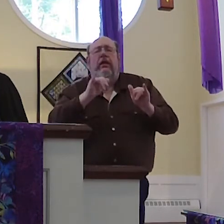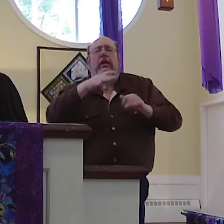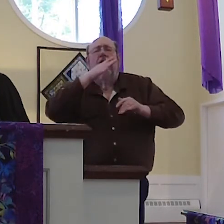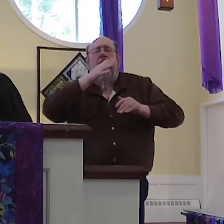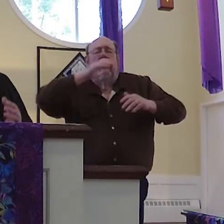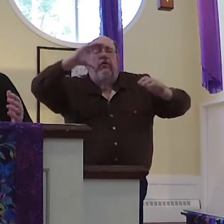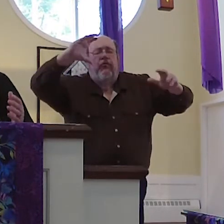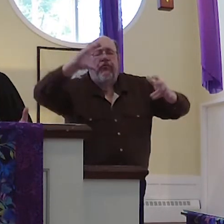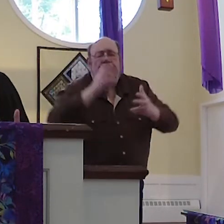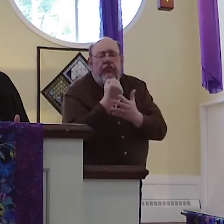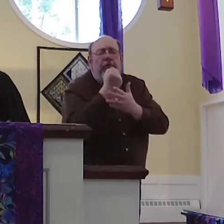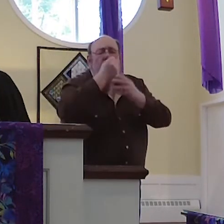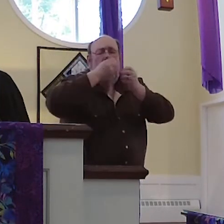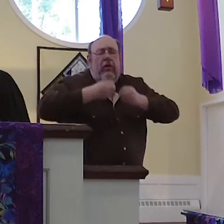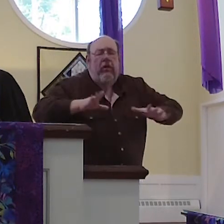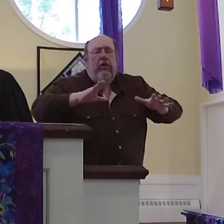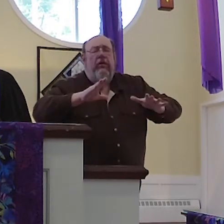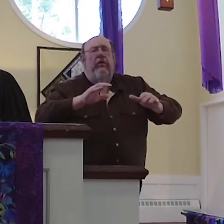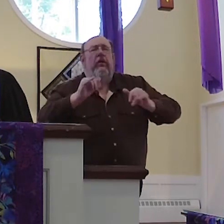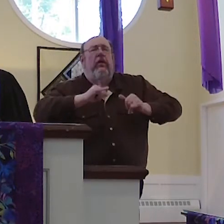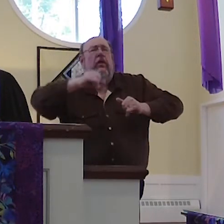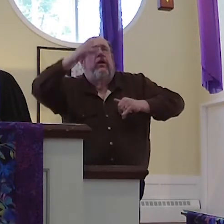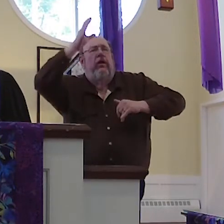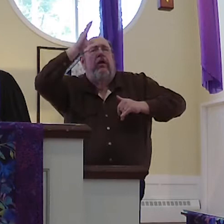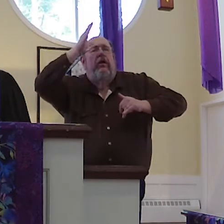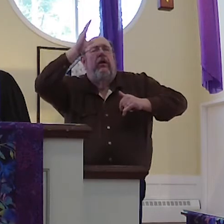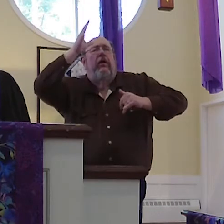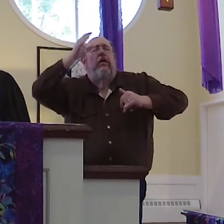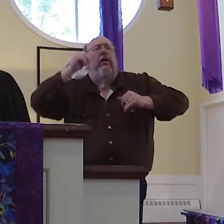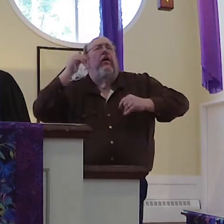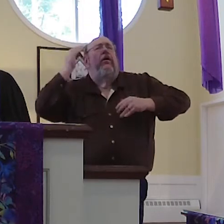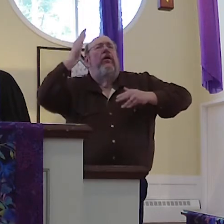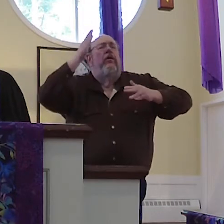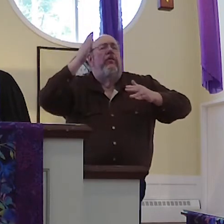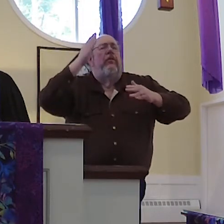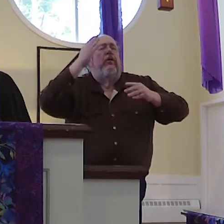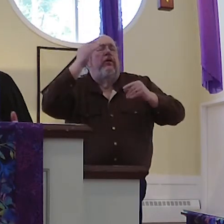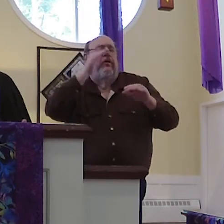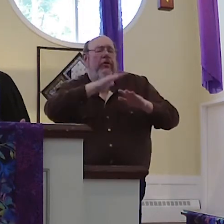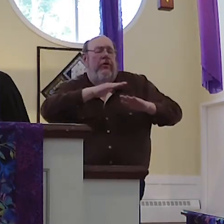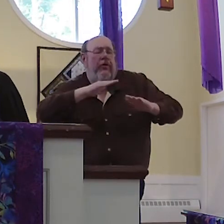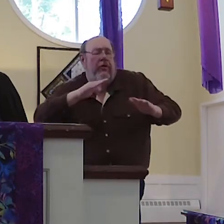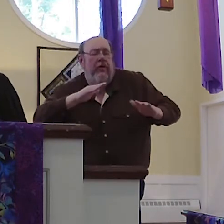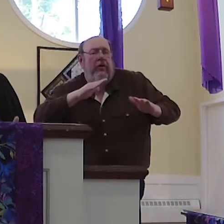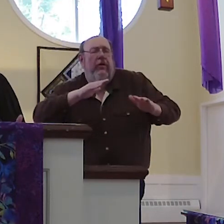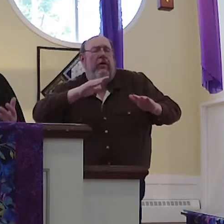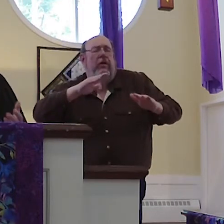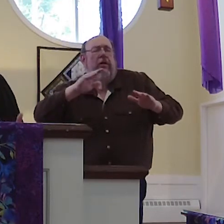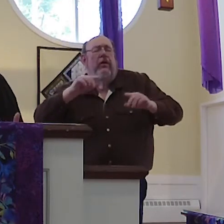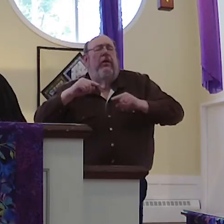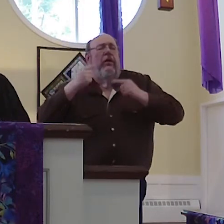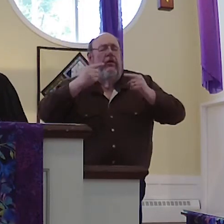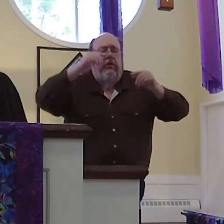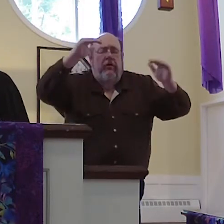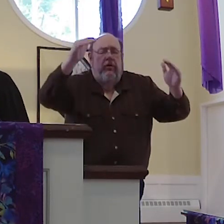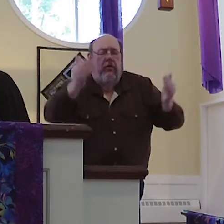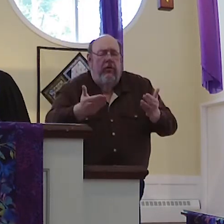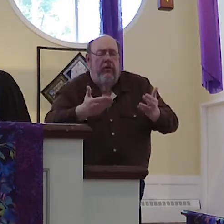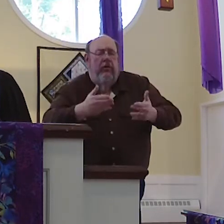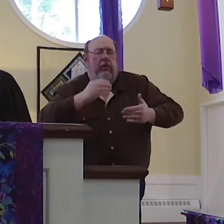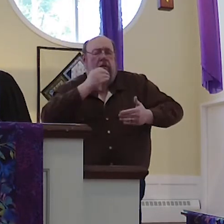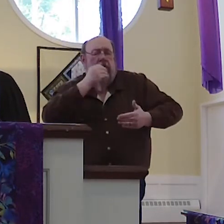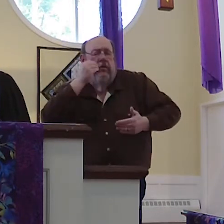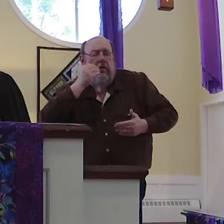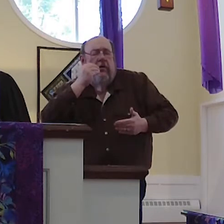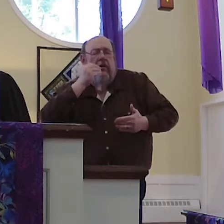children, like a father embracing his prodigal offspring. As we are welcomed home, we are encouraged to learn from